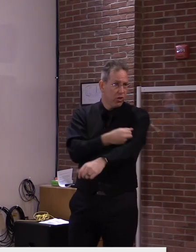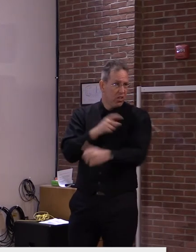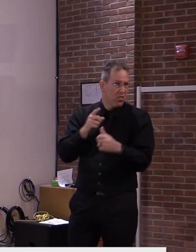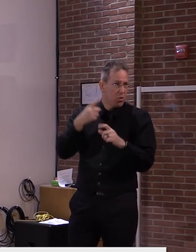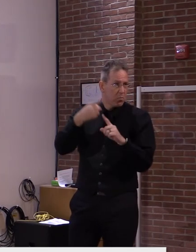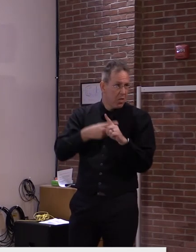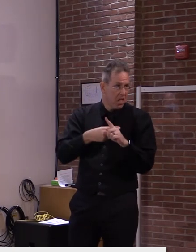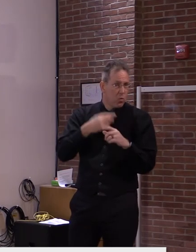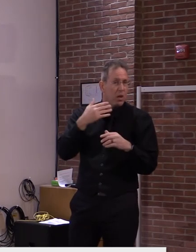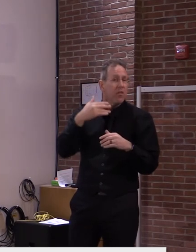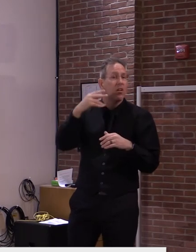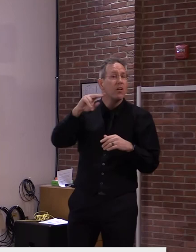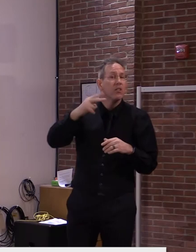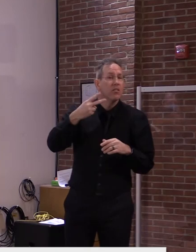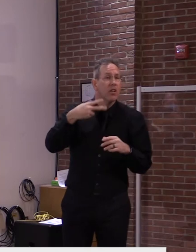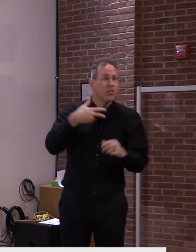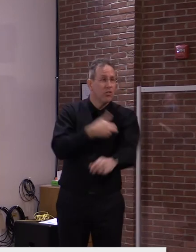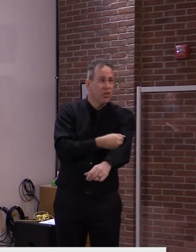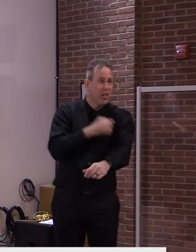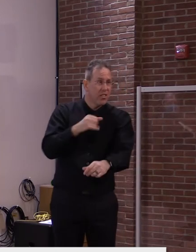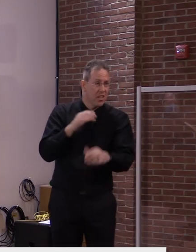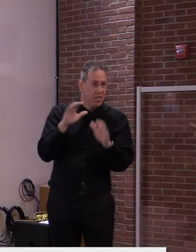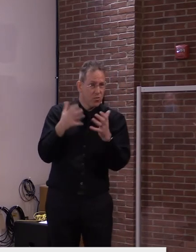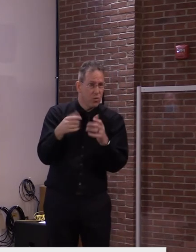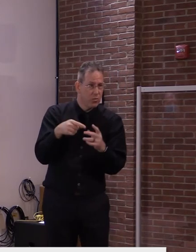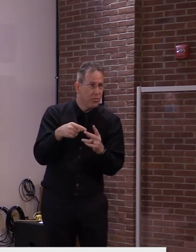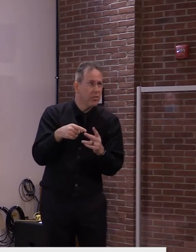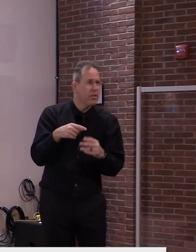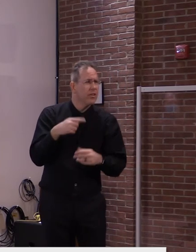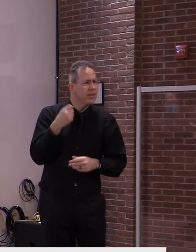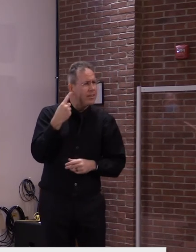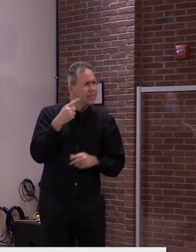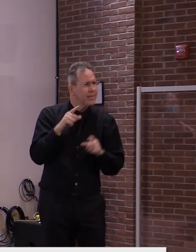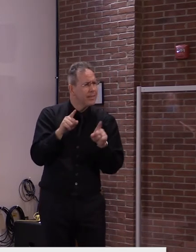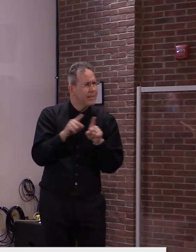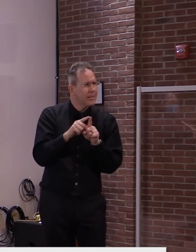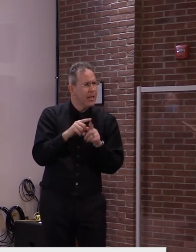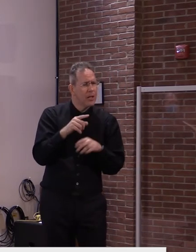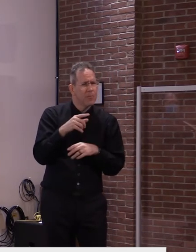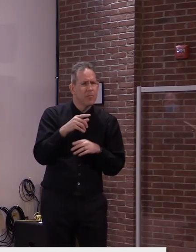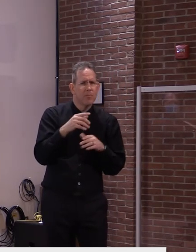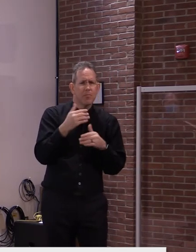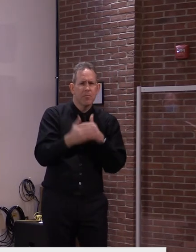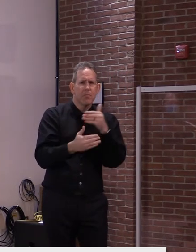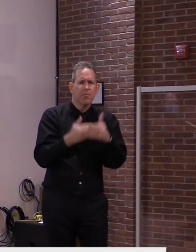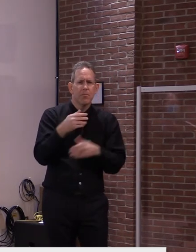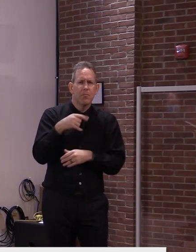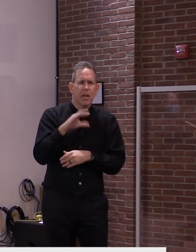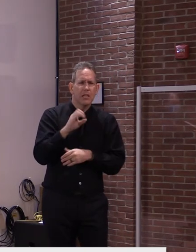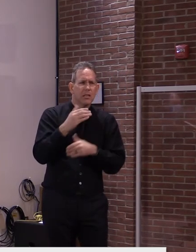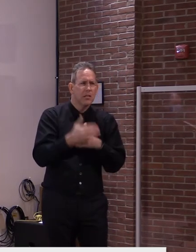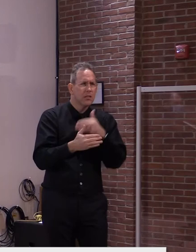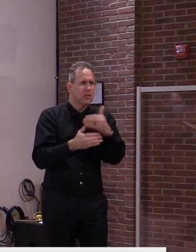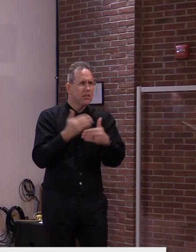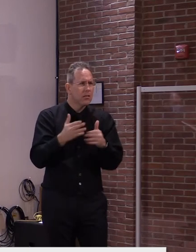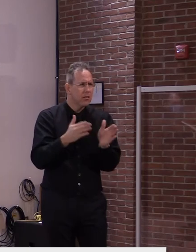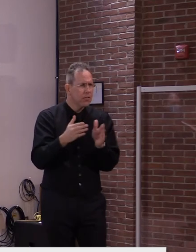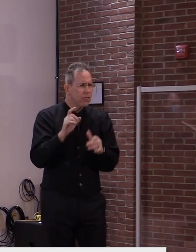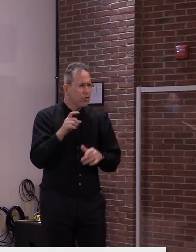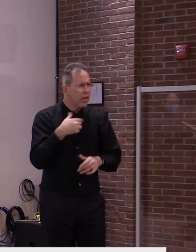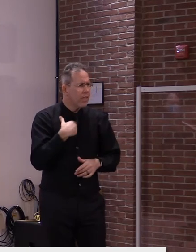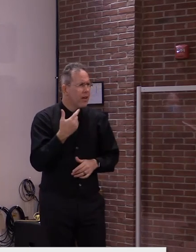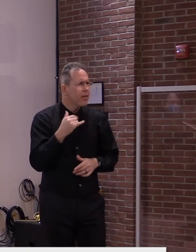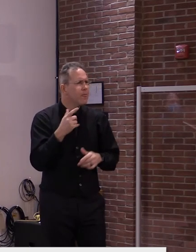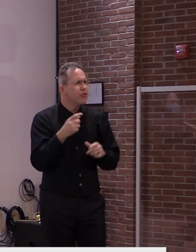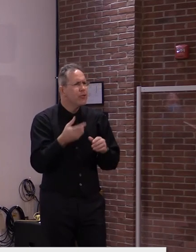with the same pace of first doses, do you need to dramatically increase clinic capacity in terms